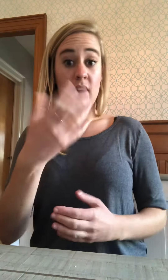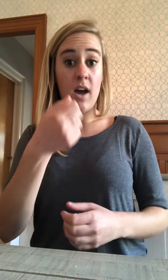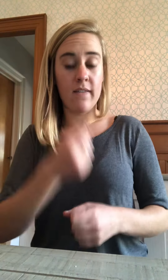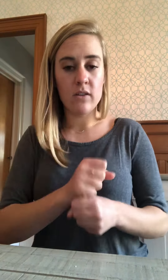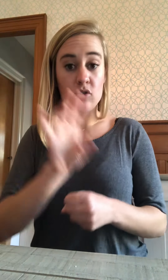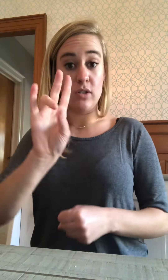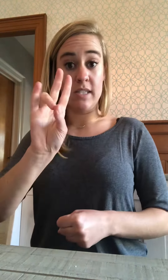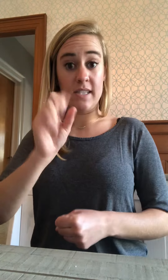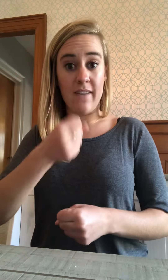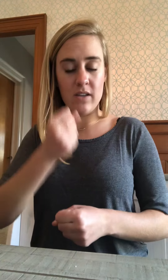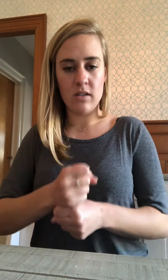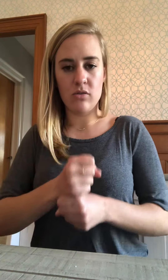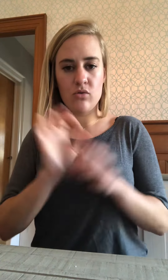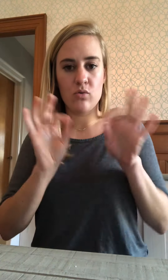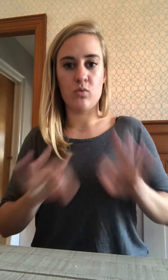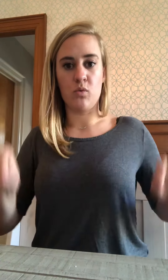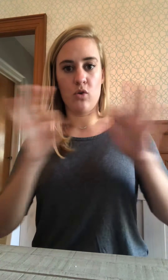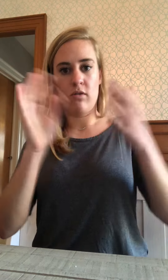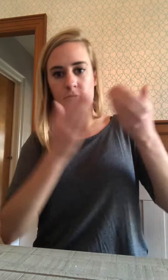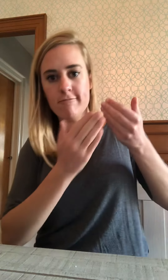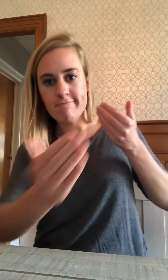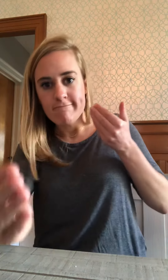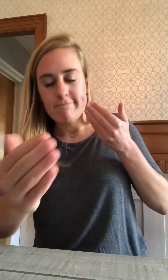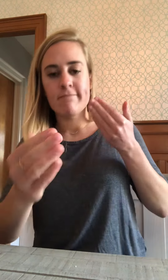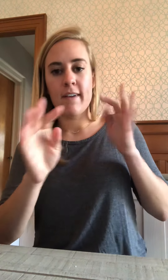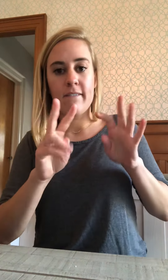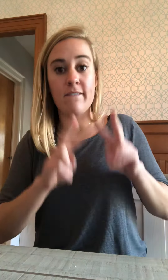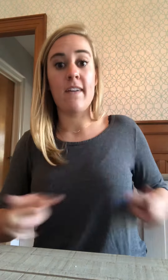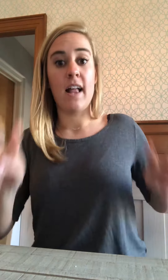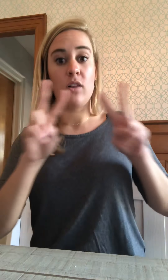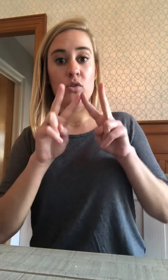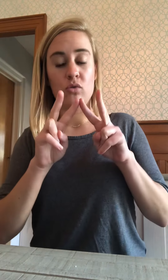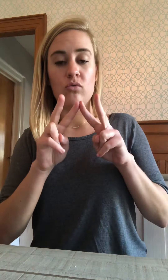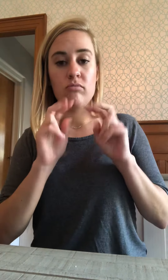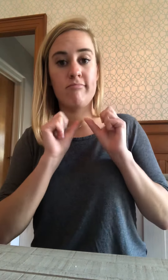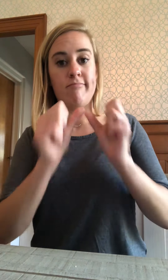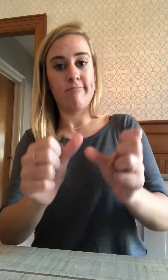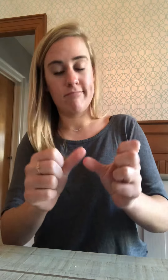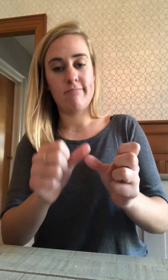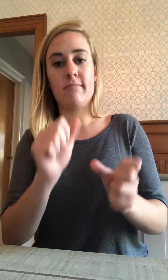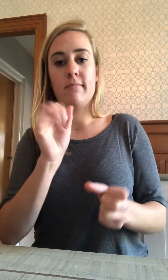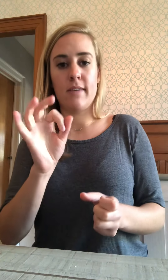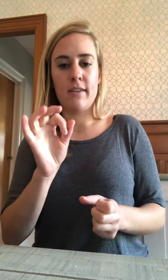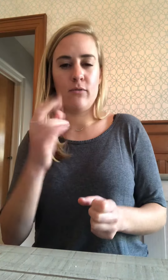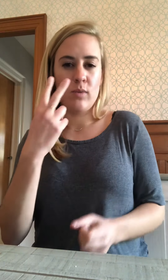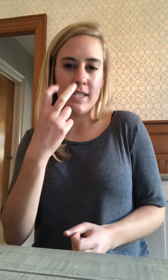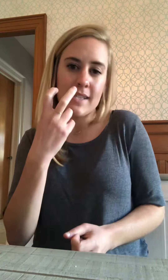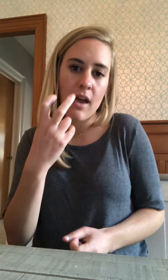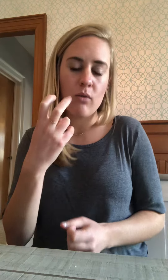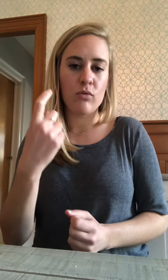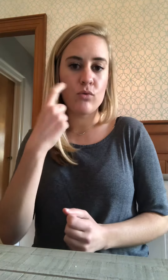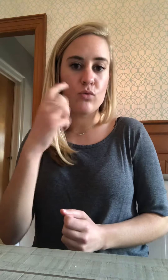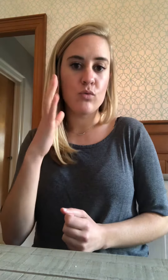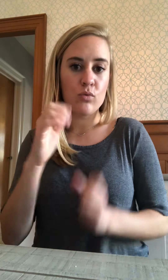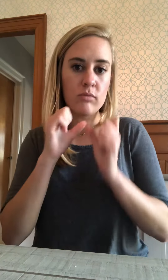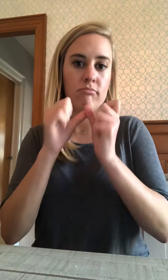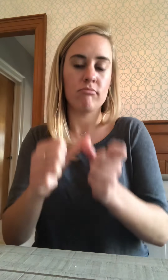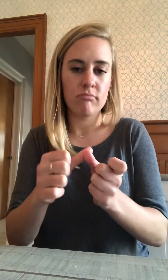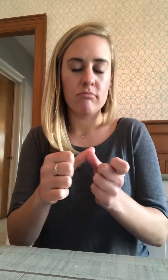years worth of value. So if we don't think that this tooth is going to be here and be functioning and be asymptomatic 5 years